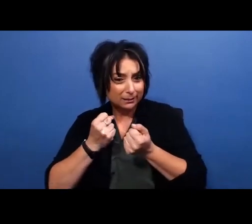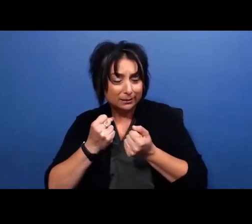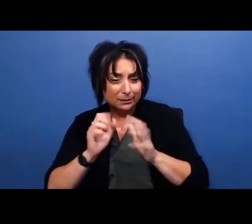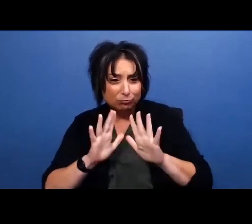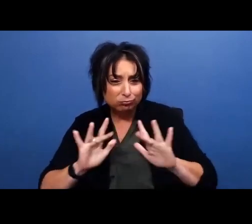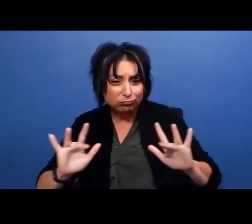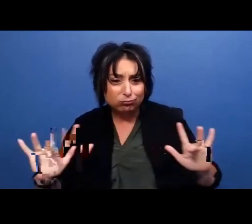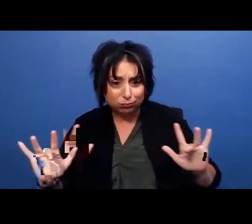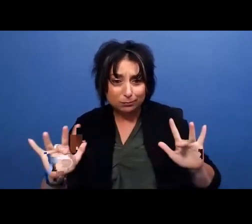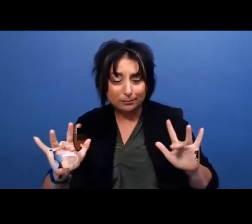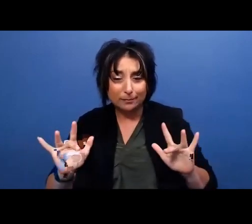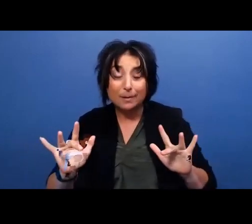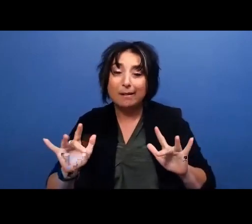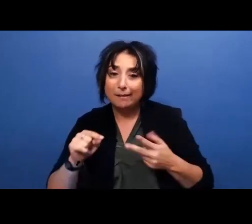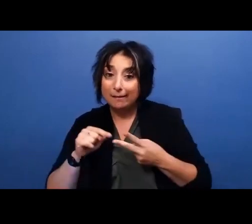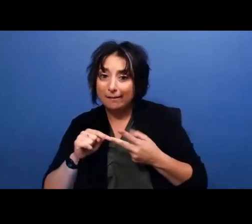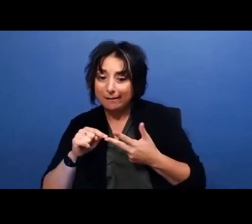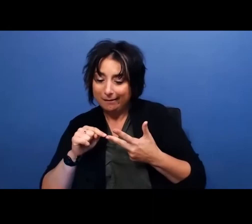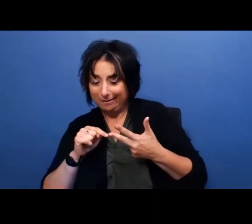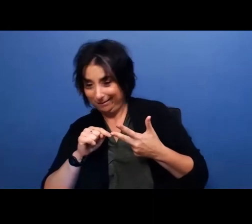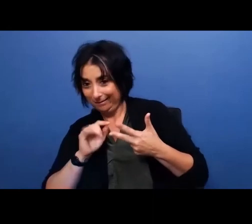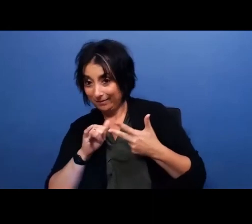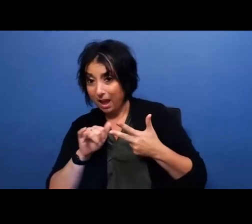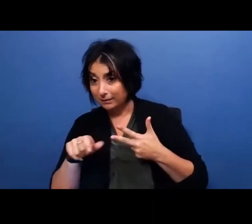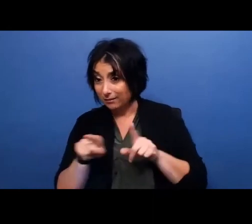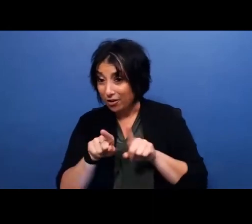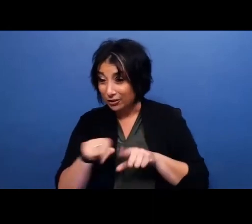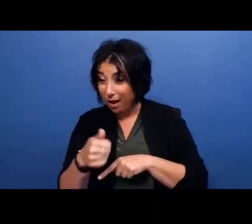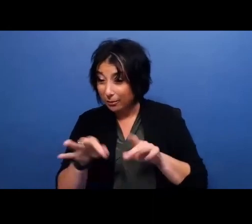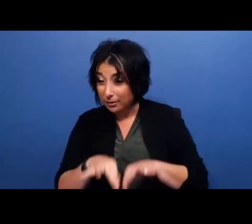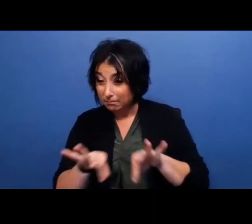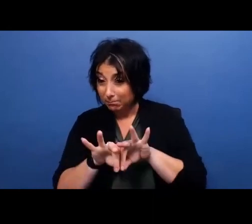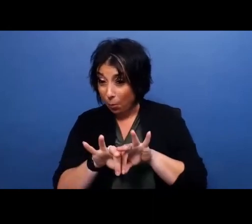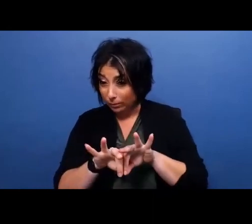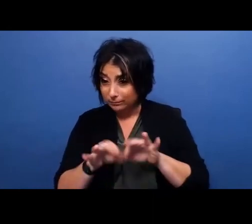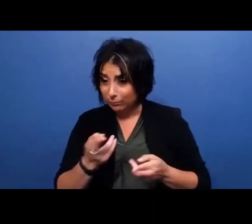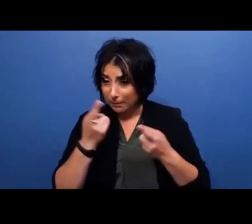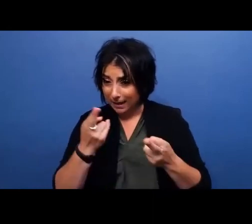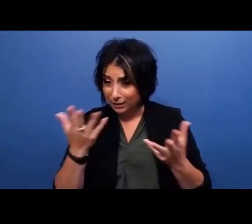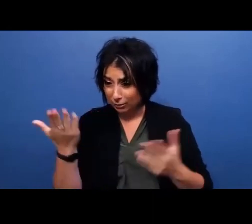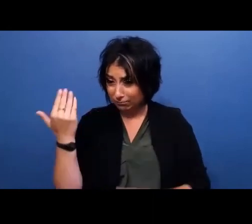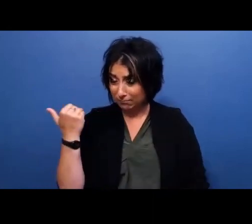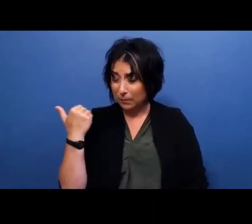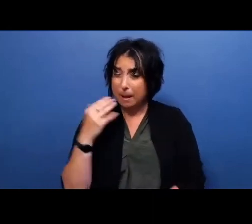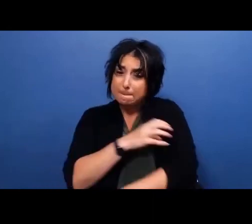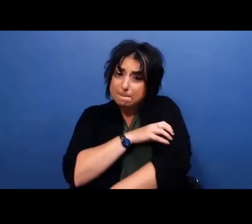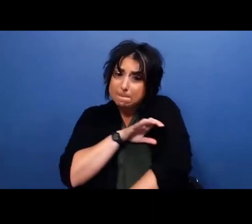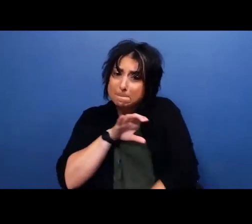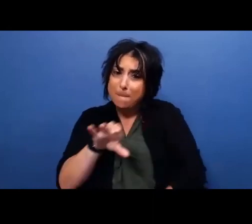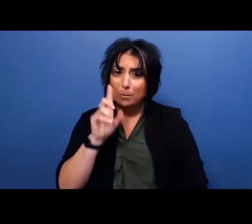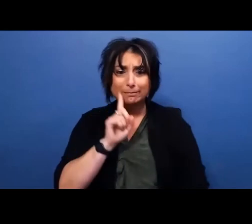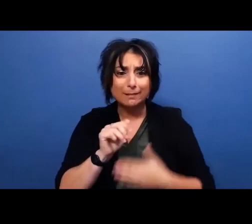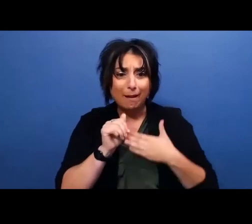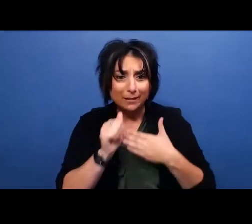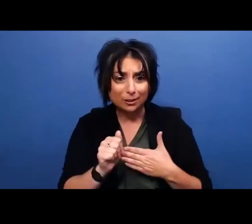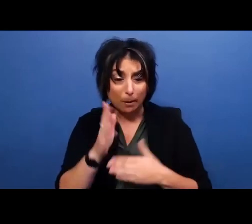key aspect of one of my recommendations was empowerment and deaf leadership by individuals